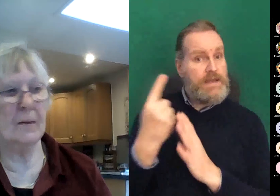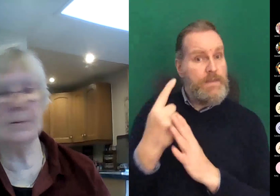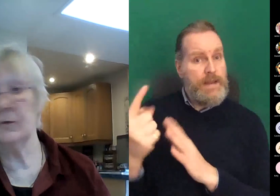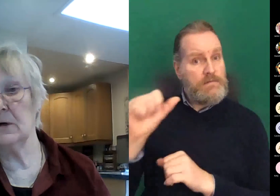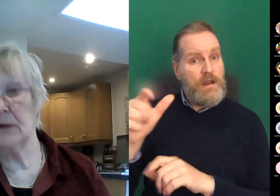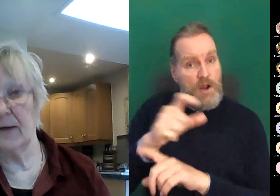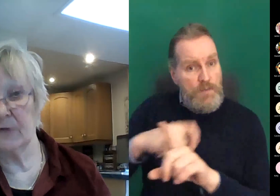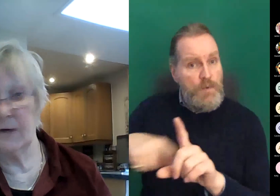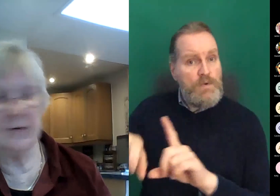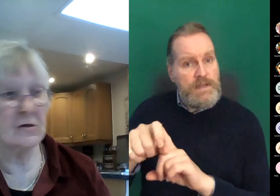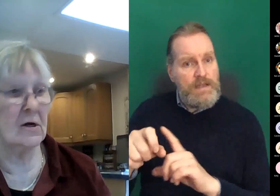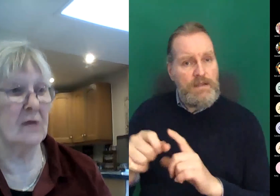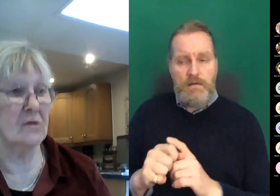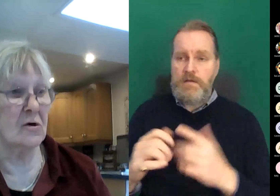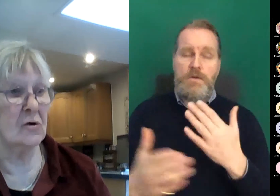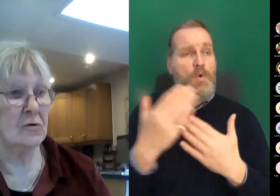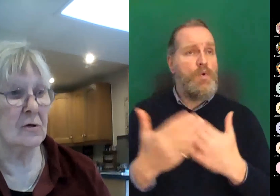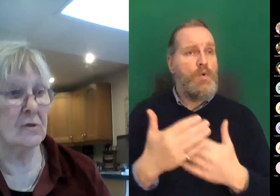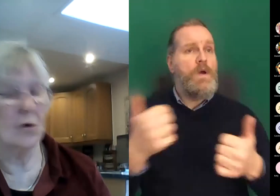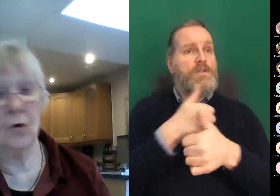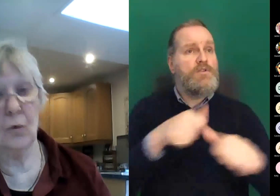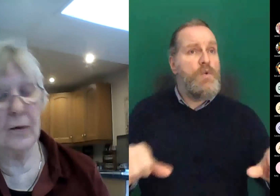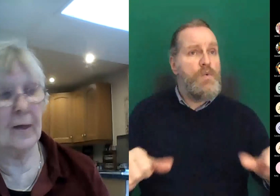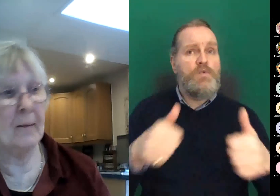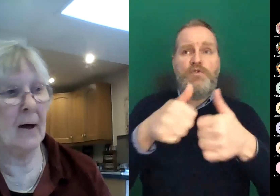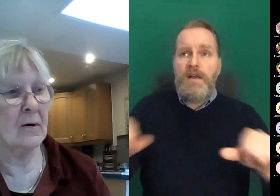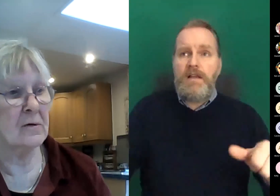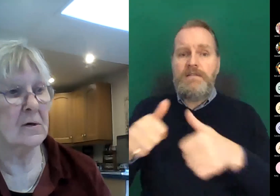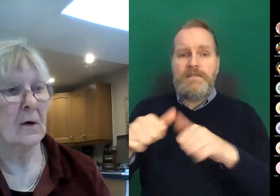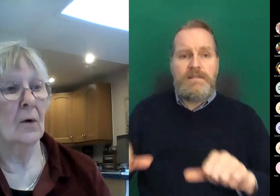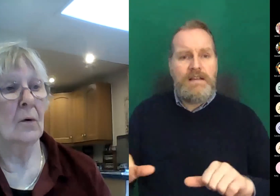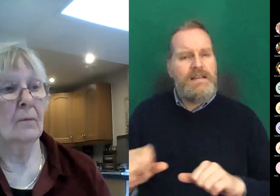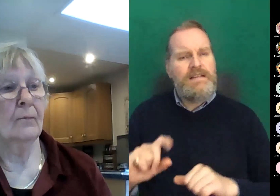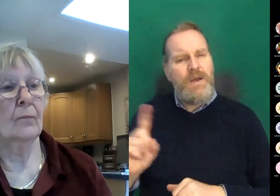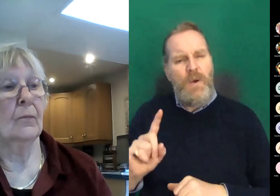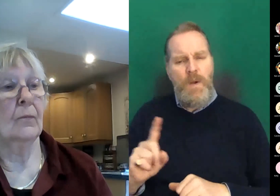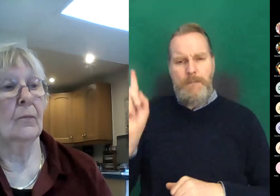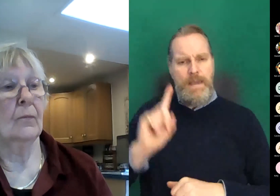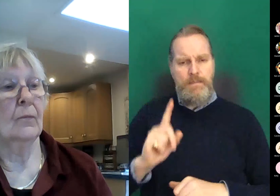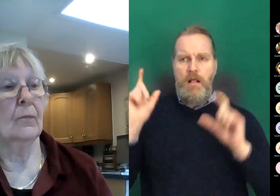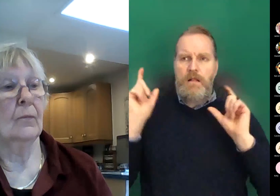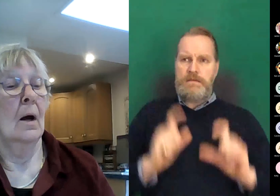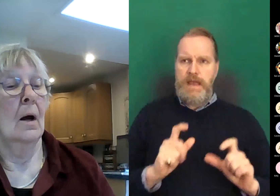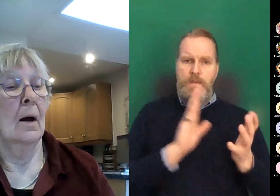solutions so that people didn't have to live in institutions or with their parents.